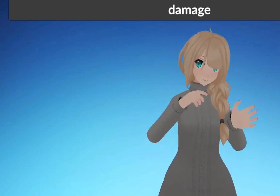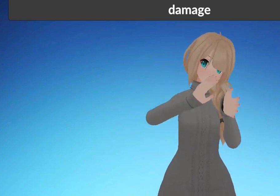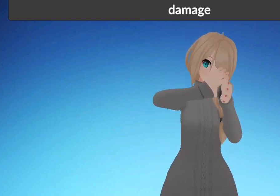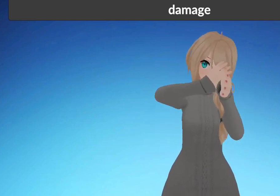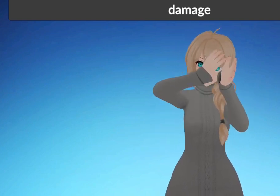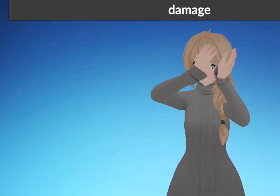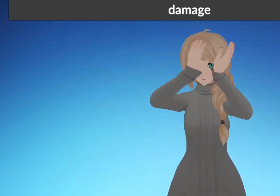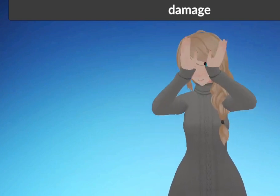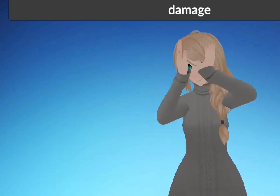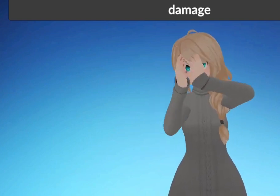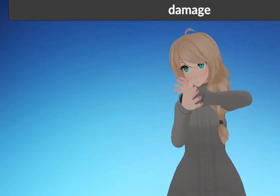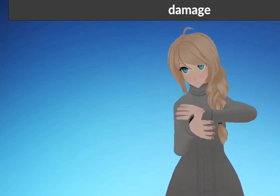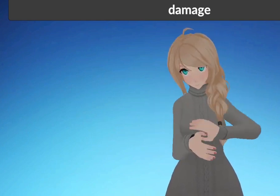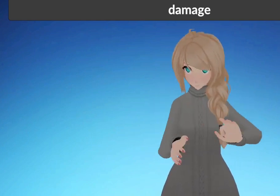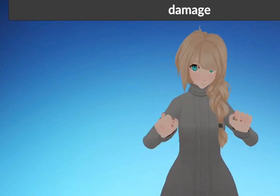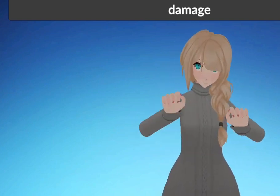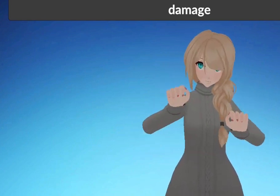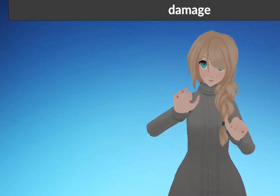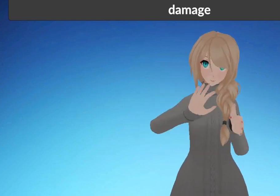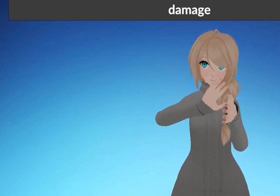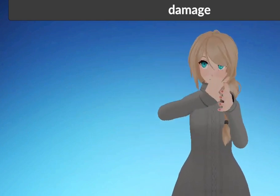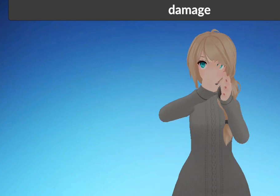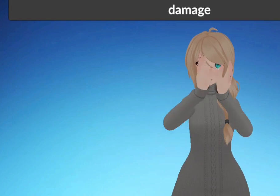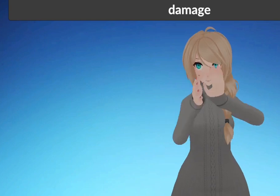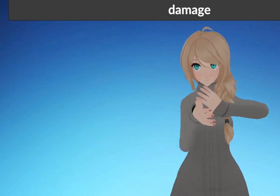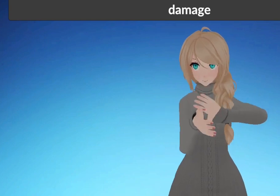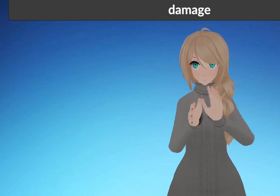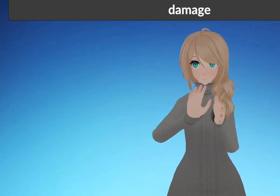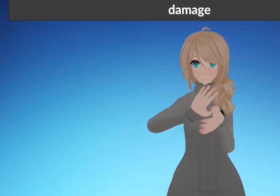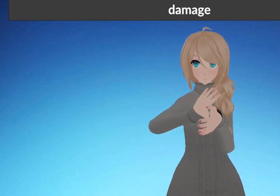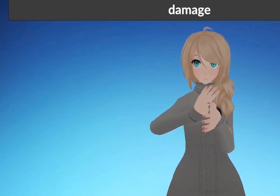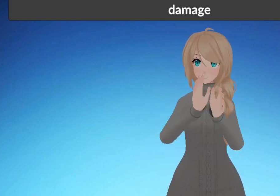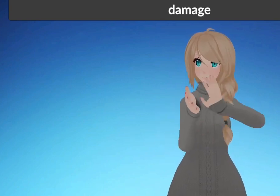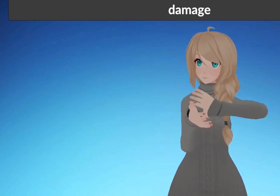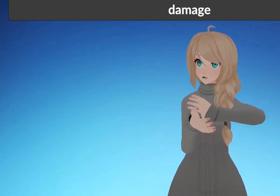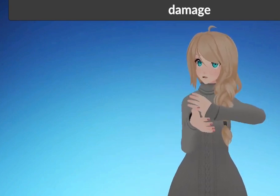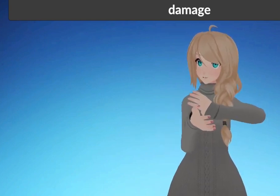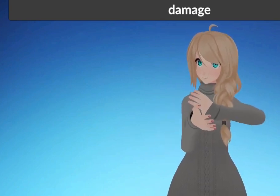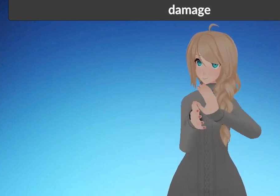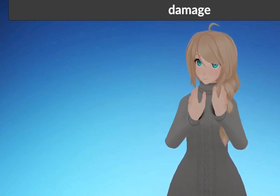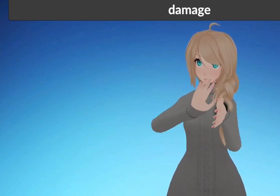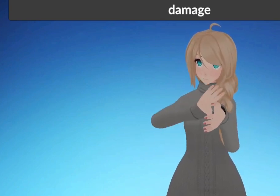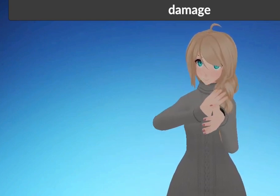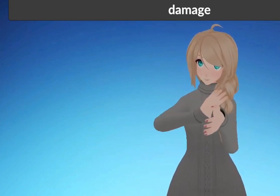It's destroy. No, it's damage. Damage.